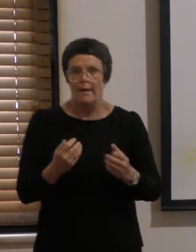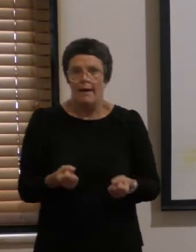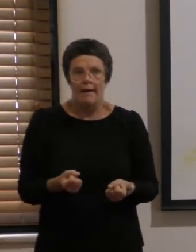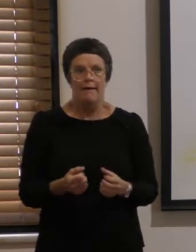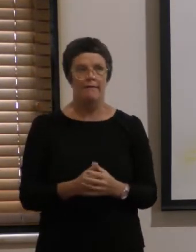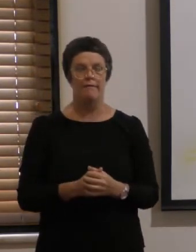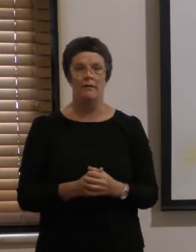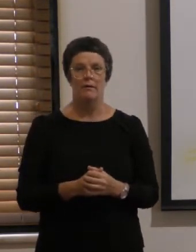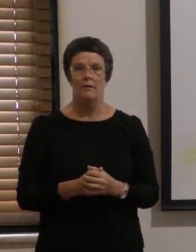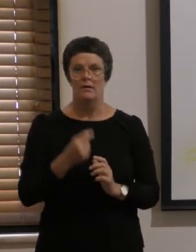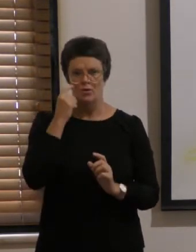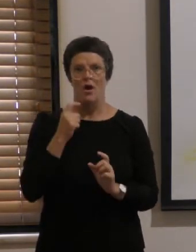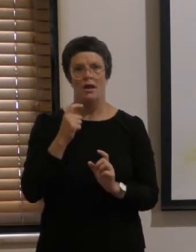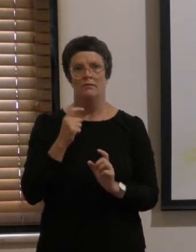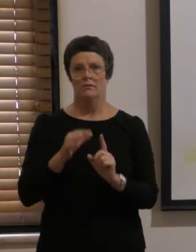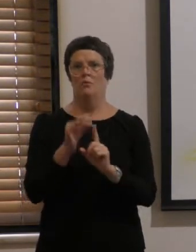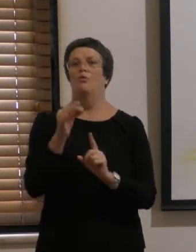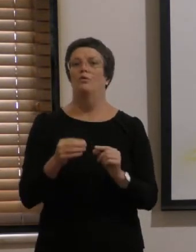rocket up this.